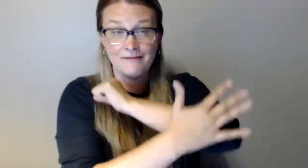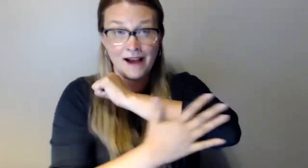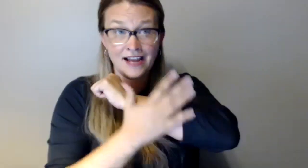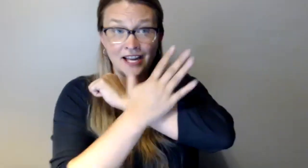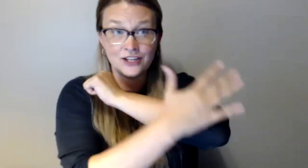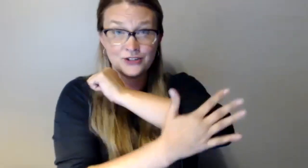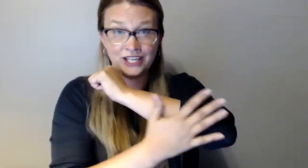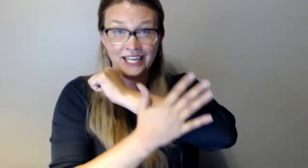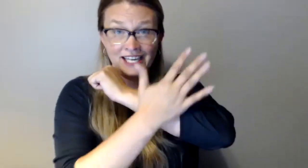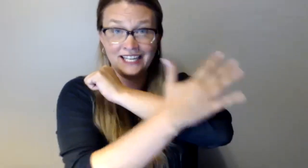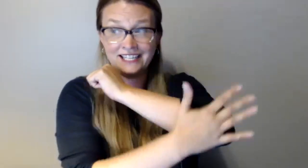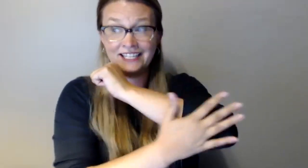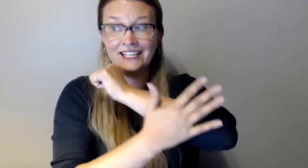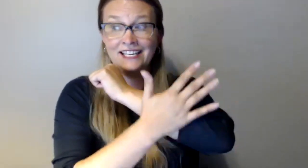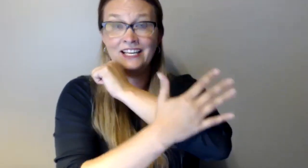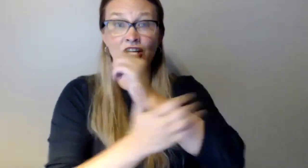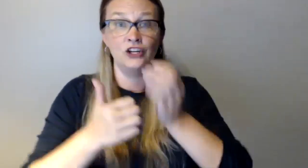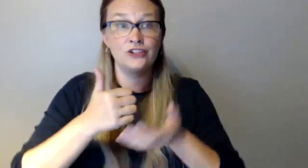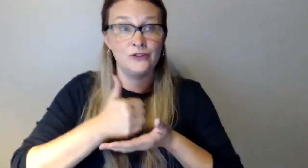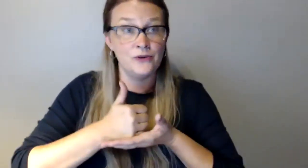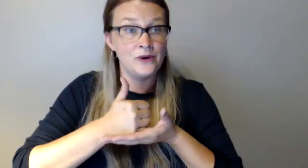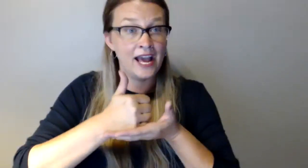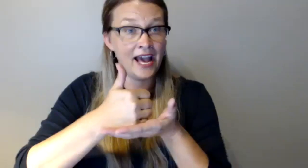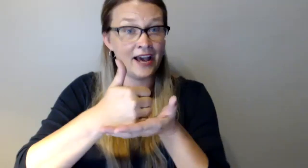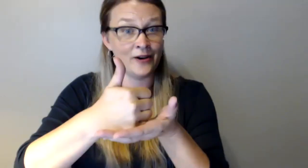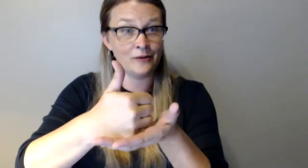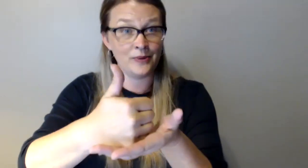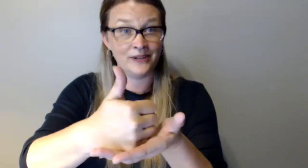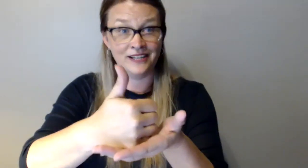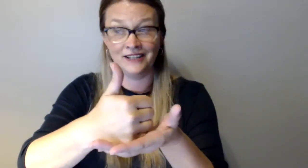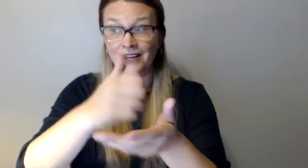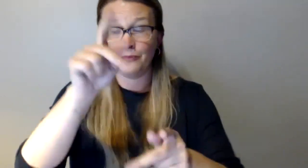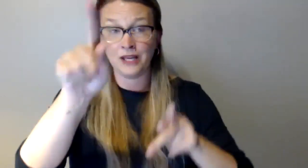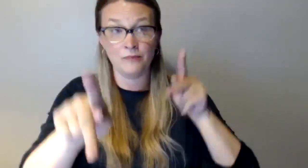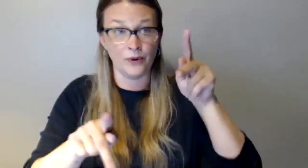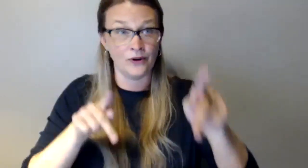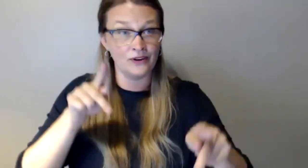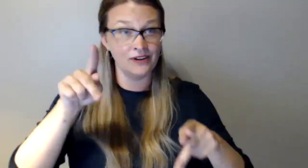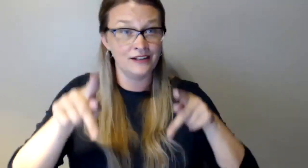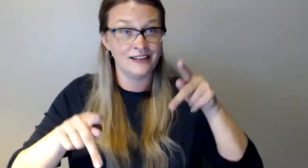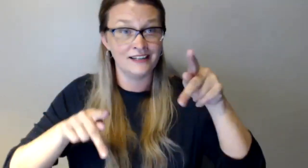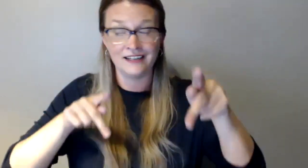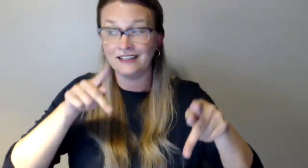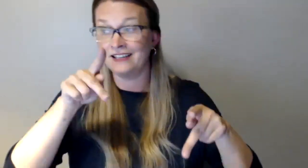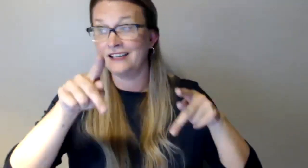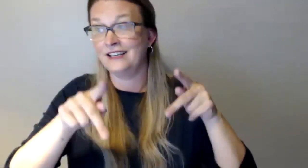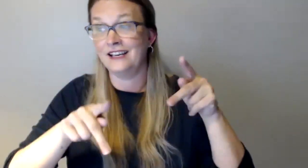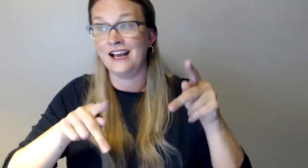and my country, to help people